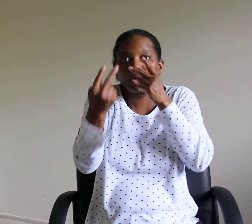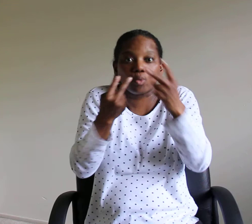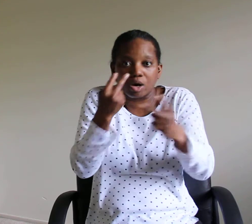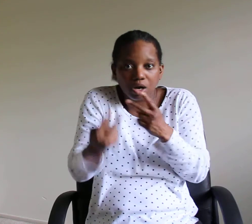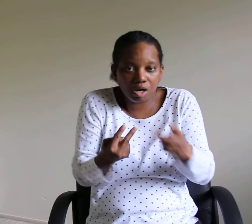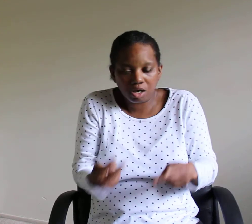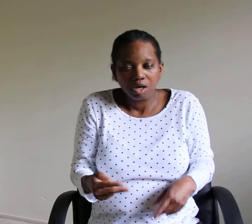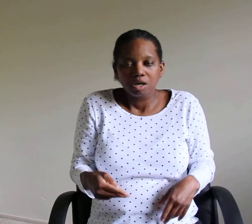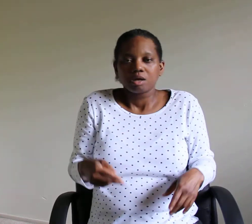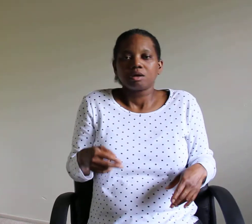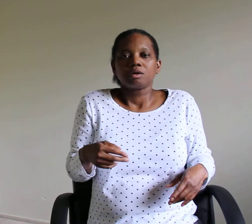viewer,